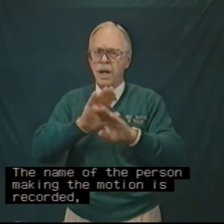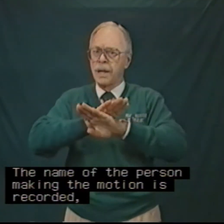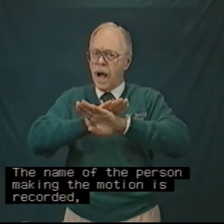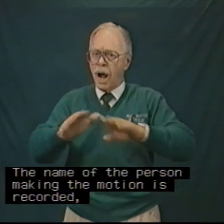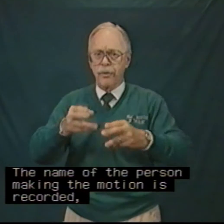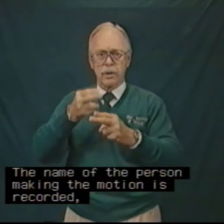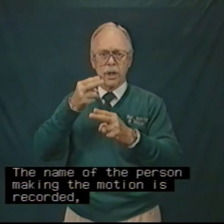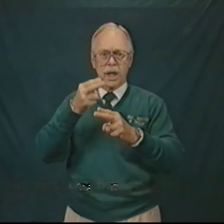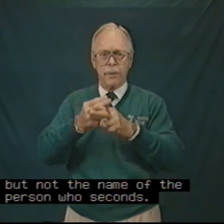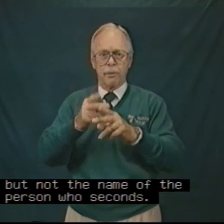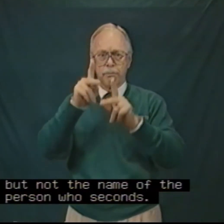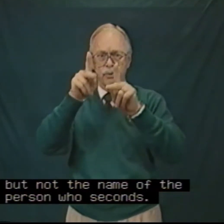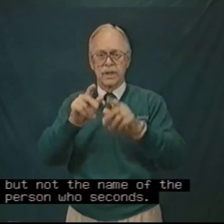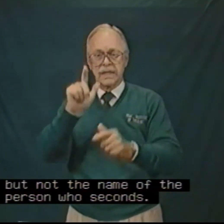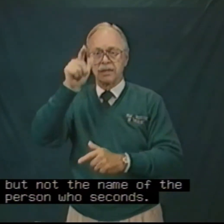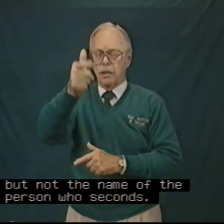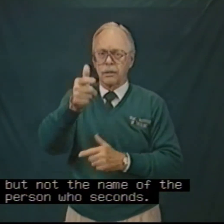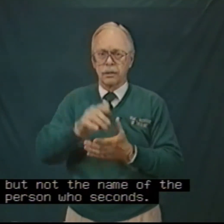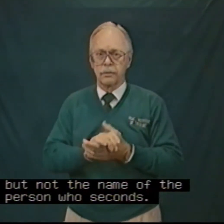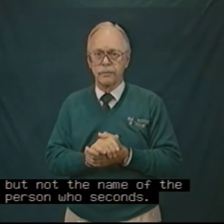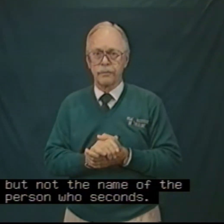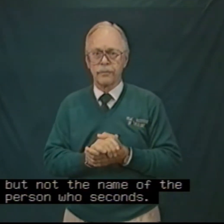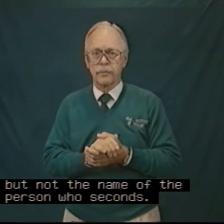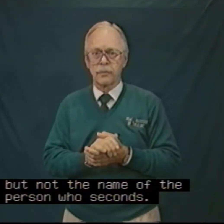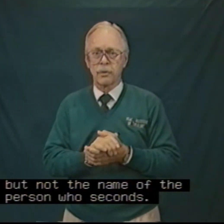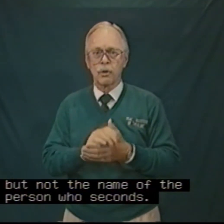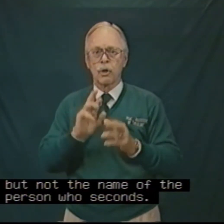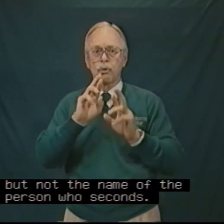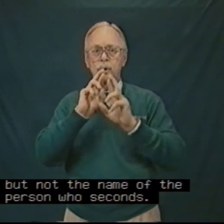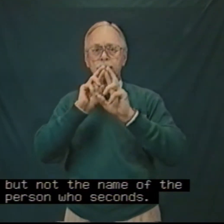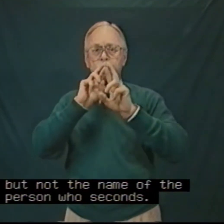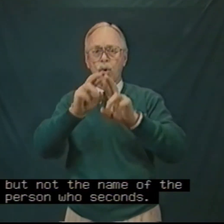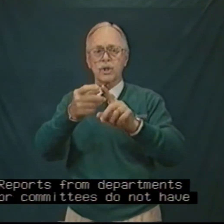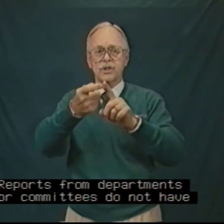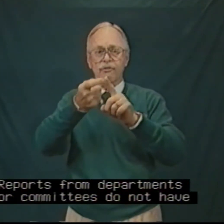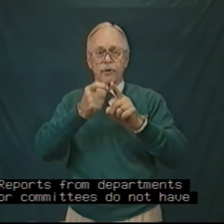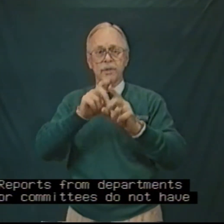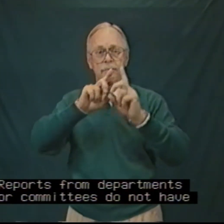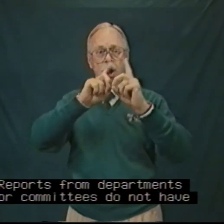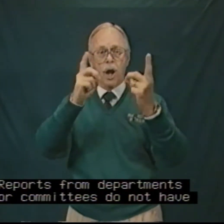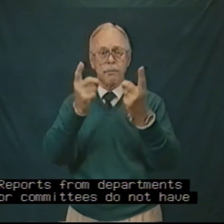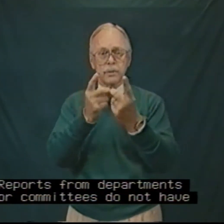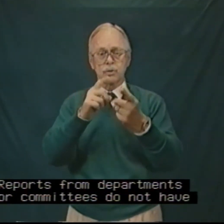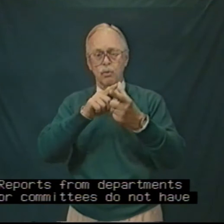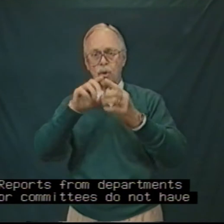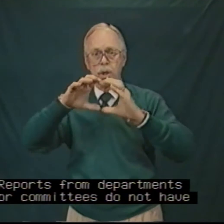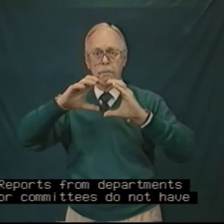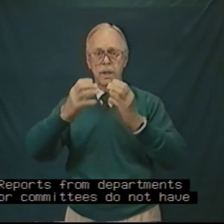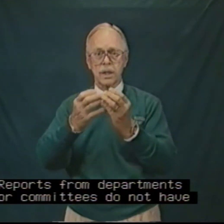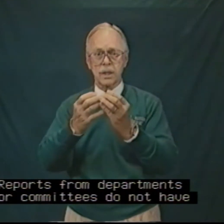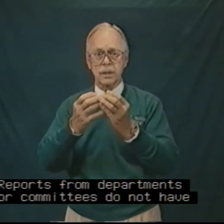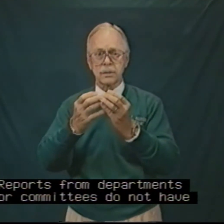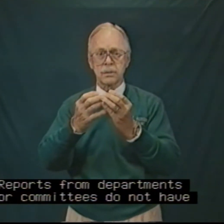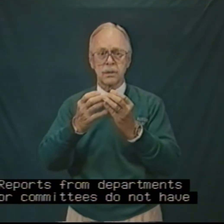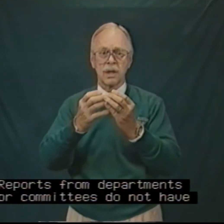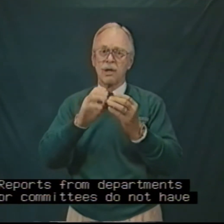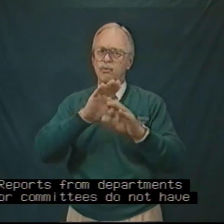Reports from departments or committees do not have to become part of the record, only the fact that they did